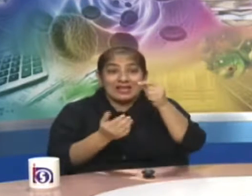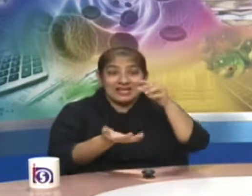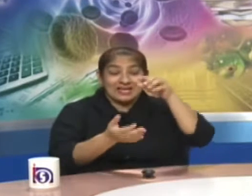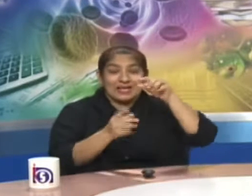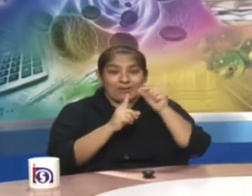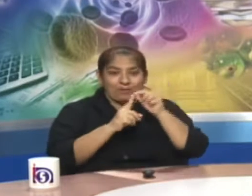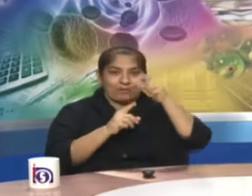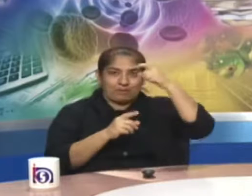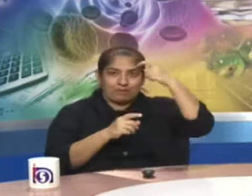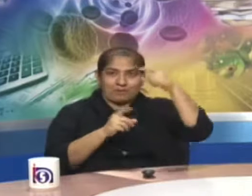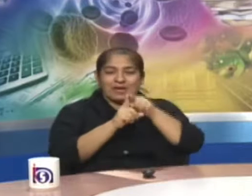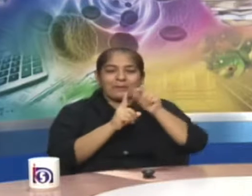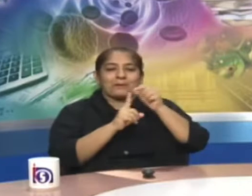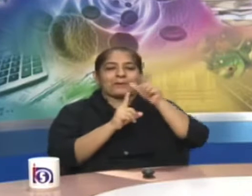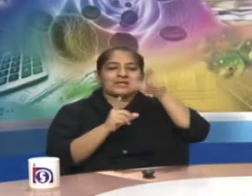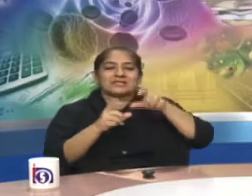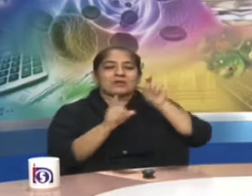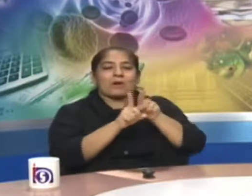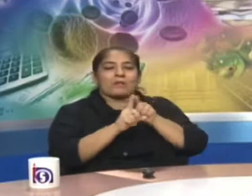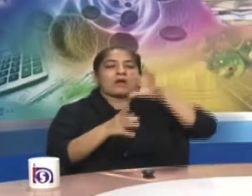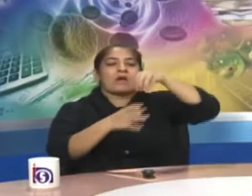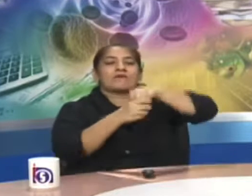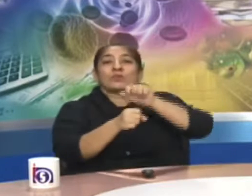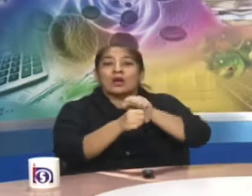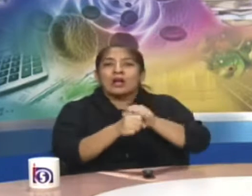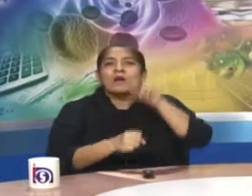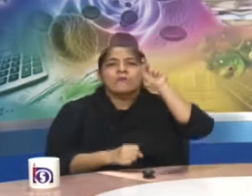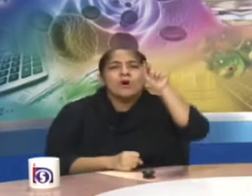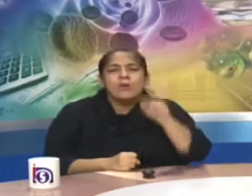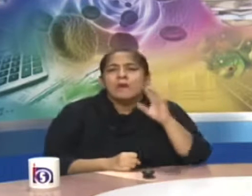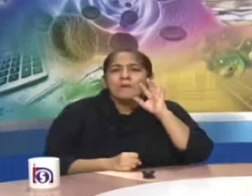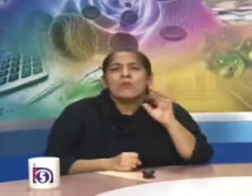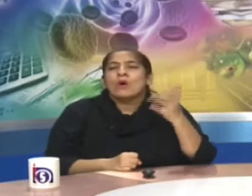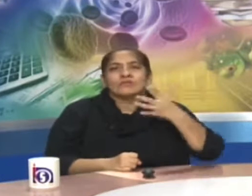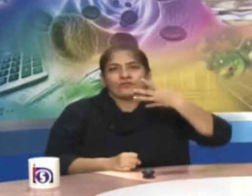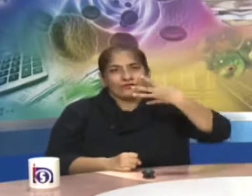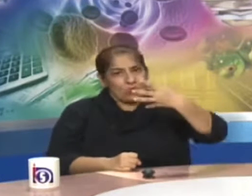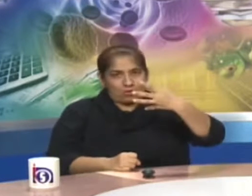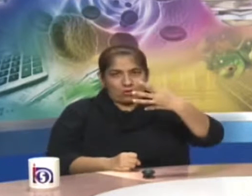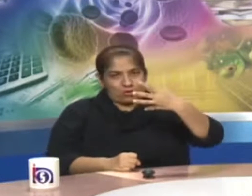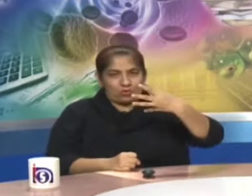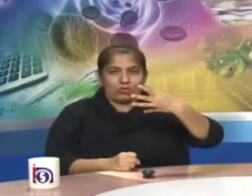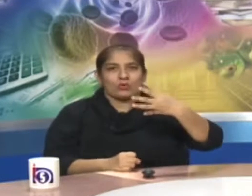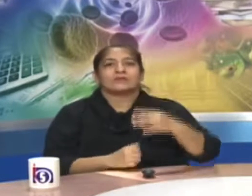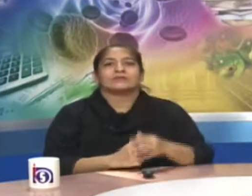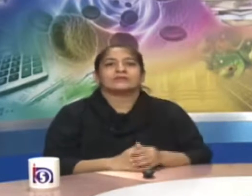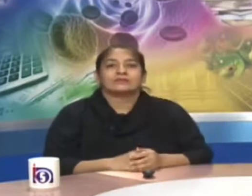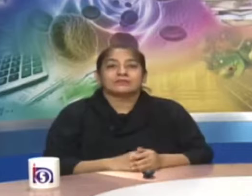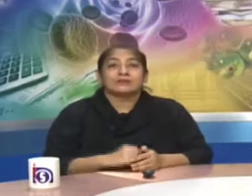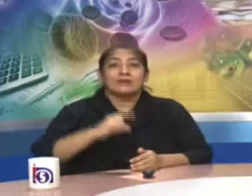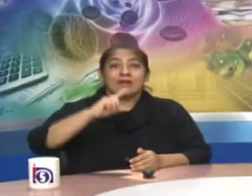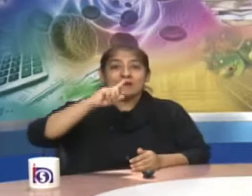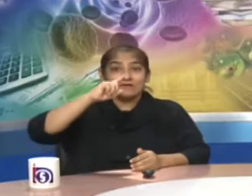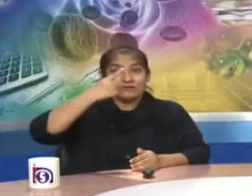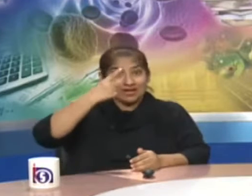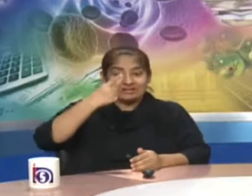Now let us discuss the constituents of depository systems. There are different points. Basically, there are 4